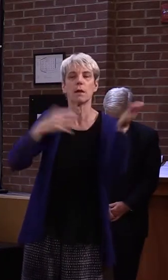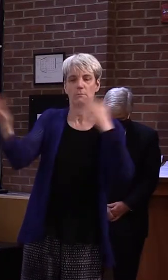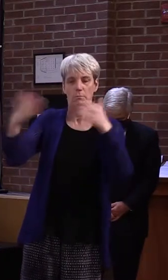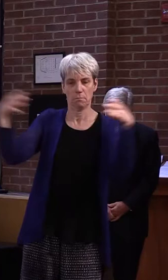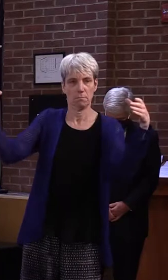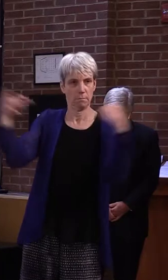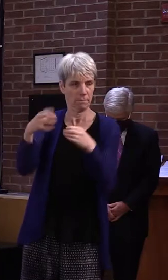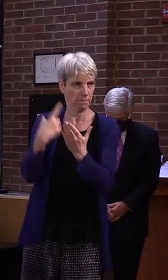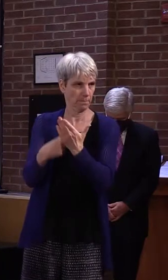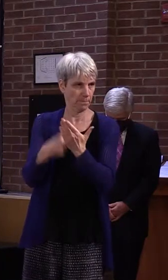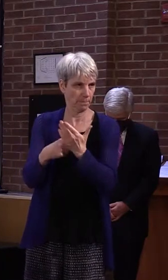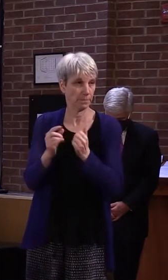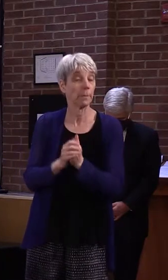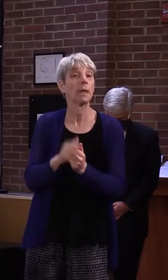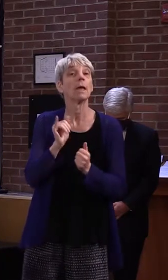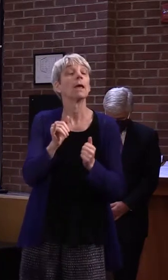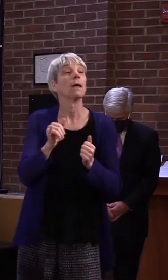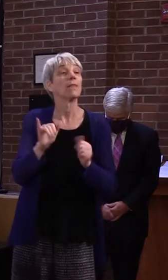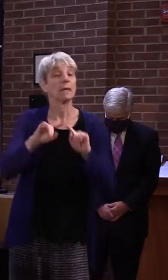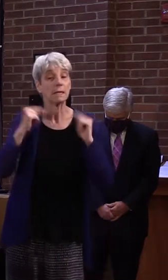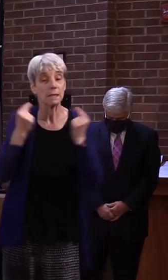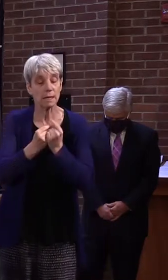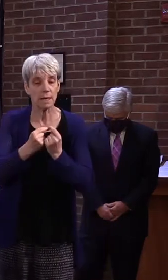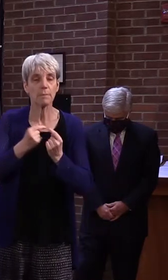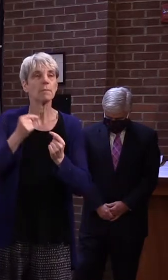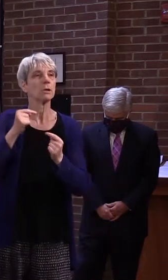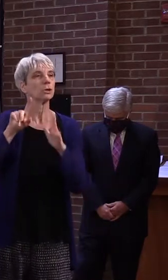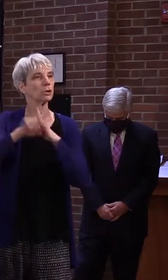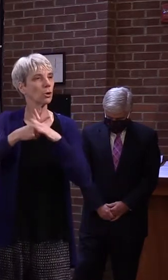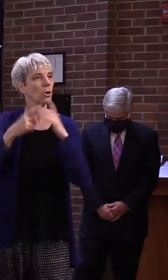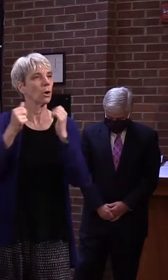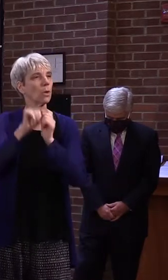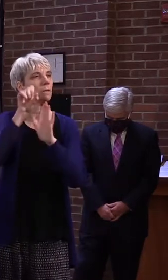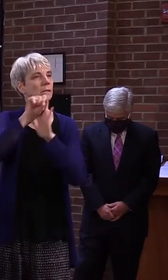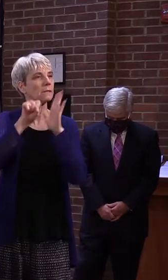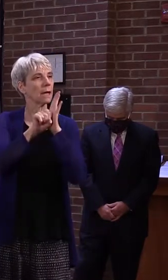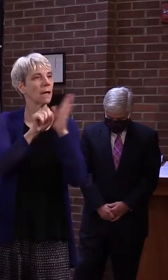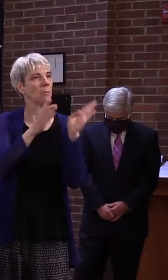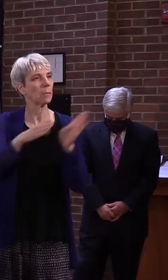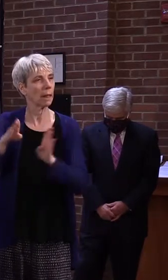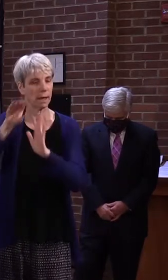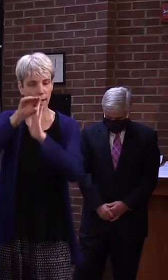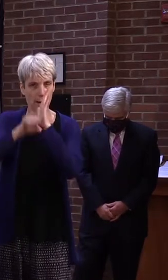The center's planning team considered the state's health guidance as a blueprint, walked through each